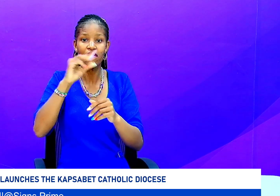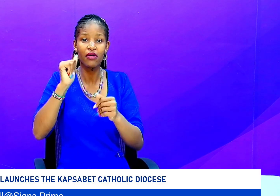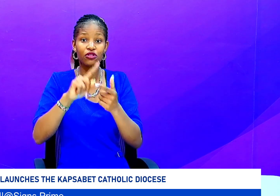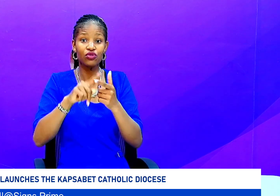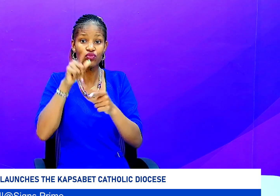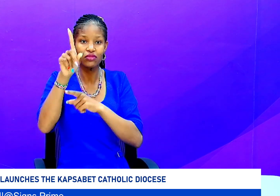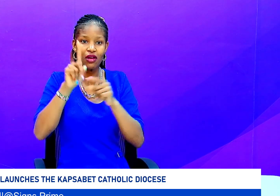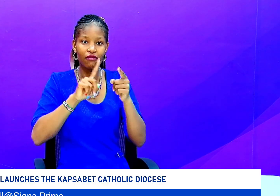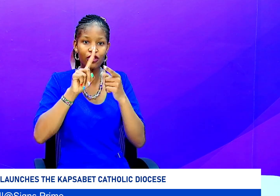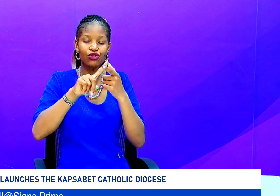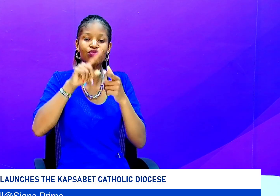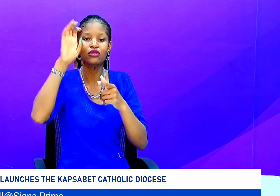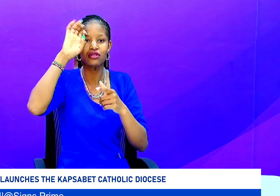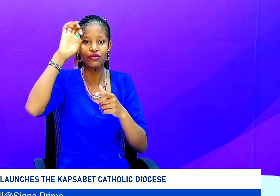for services and